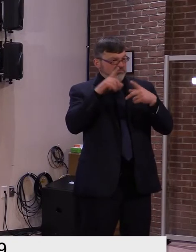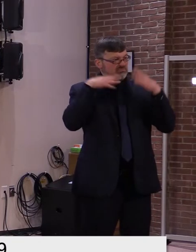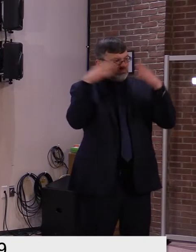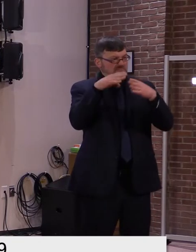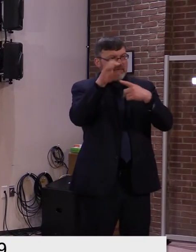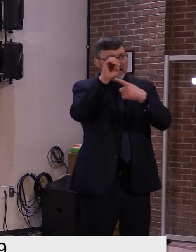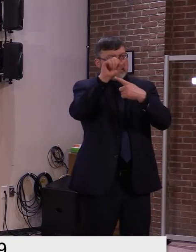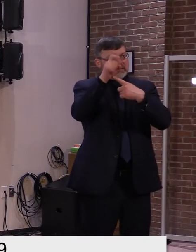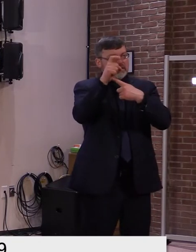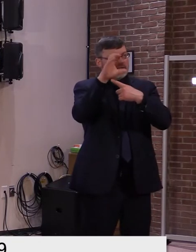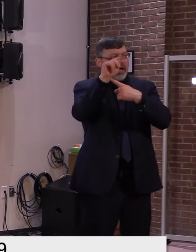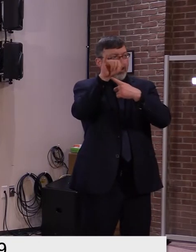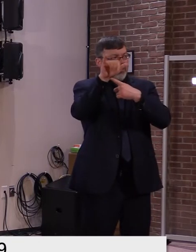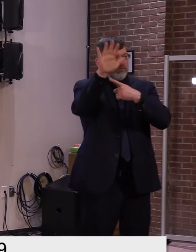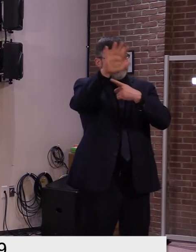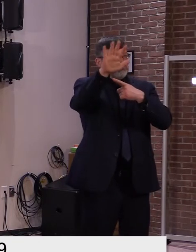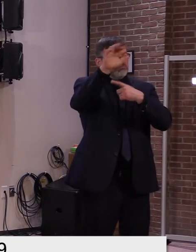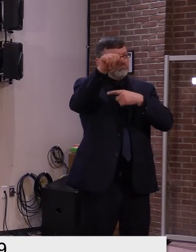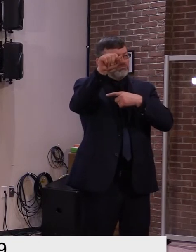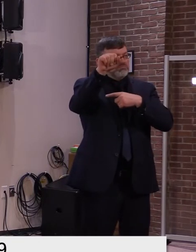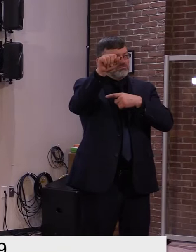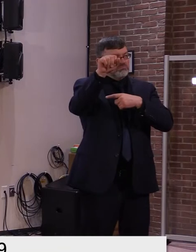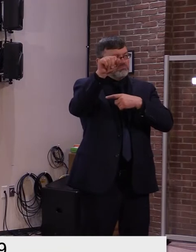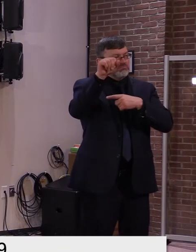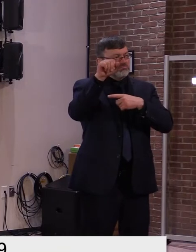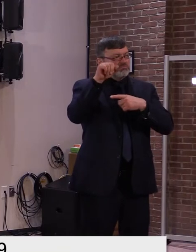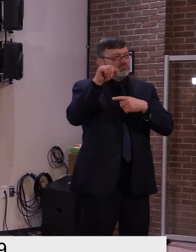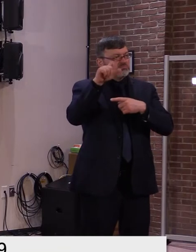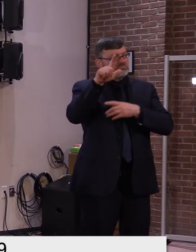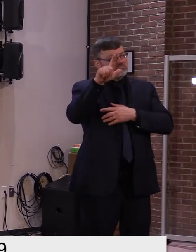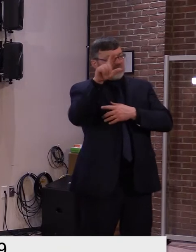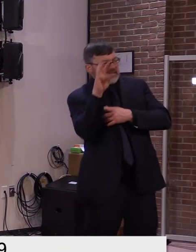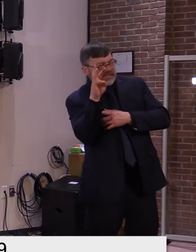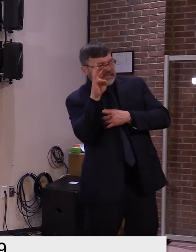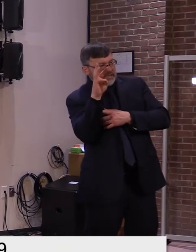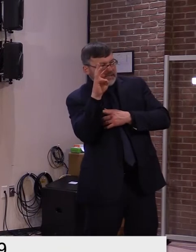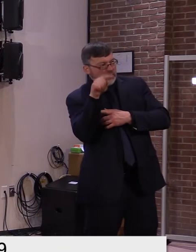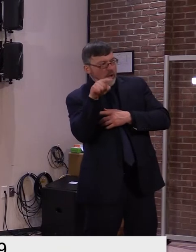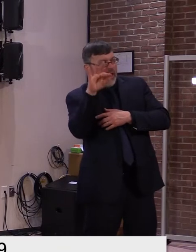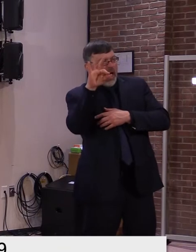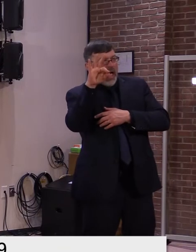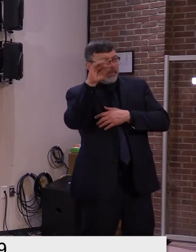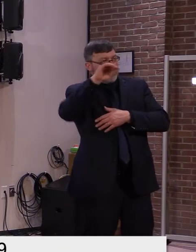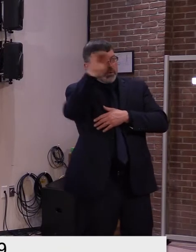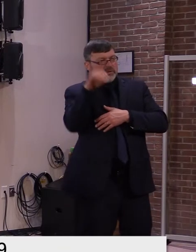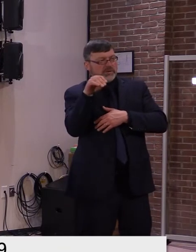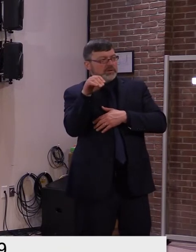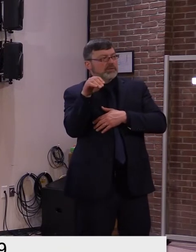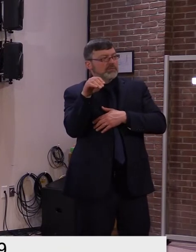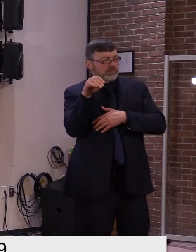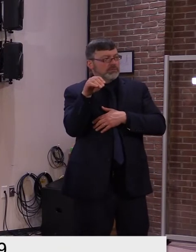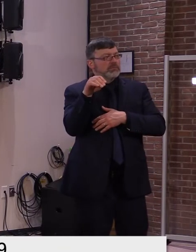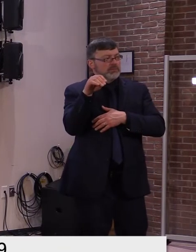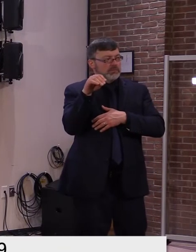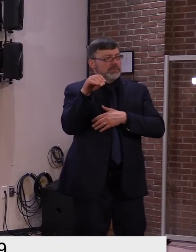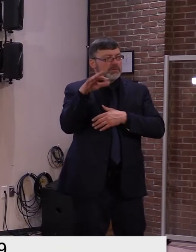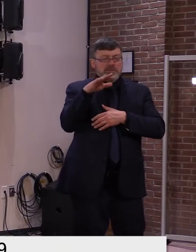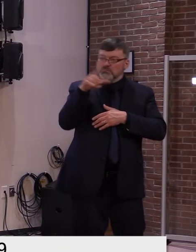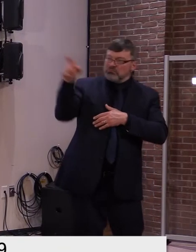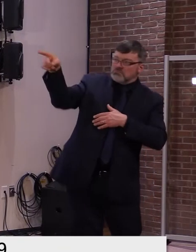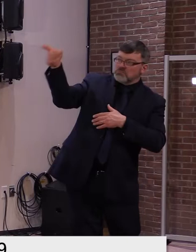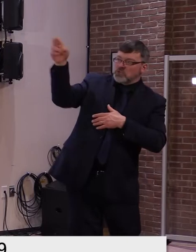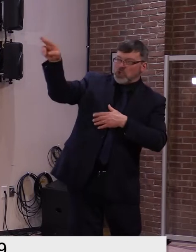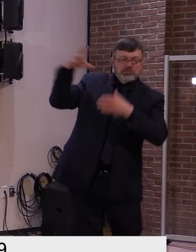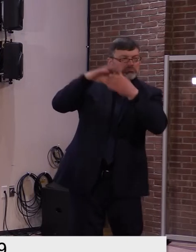in the state is about 26.9%, as Commissioner Levine had talked about. In Essex,